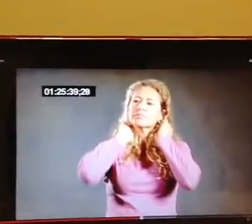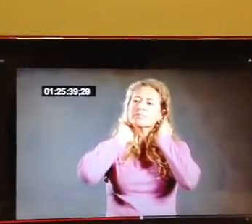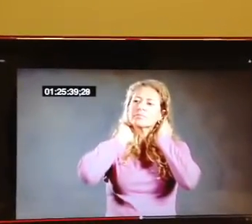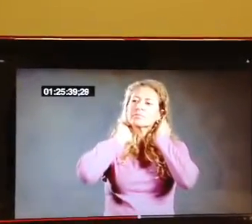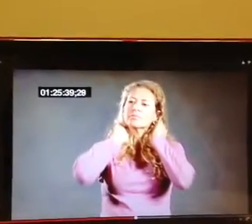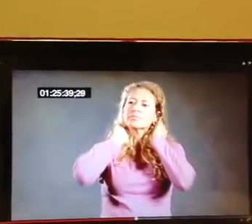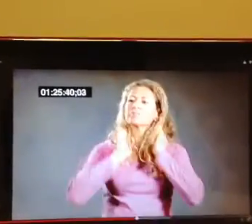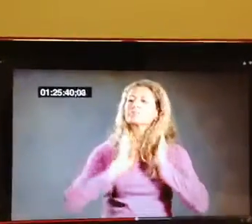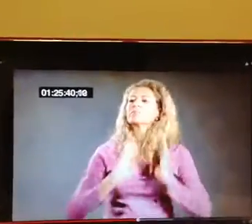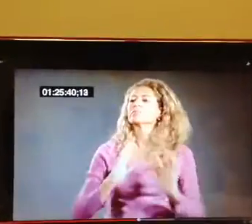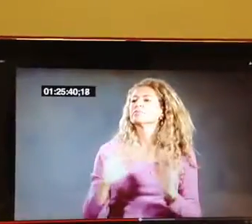tangled together.